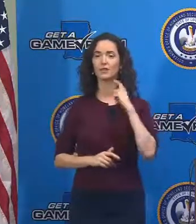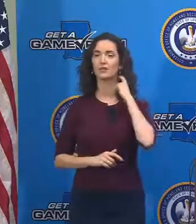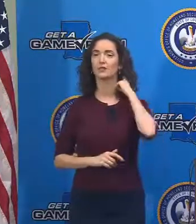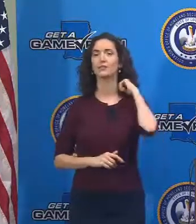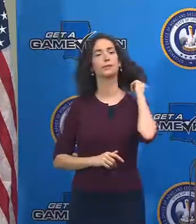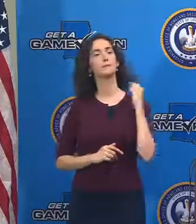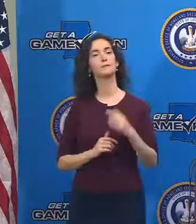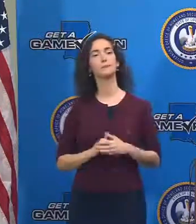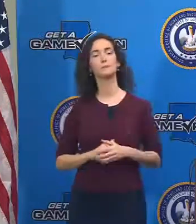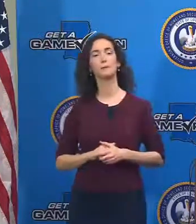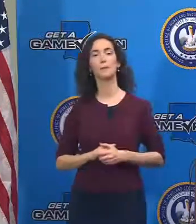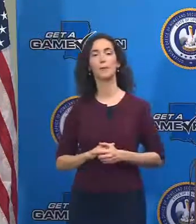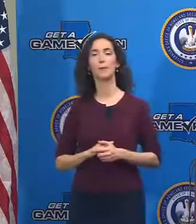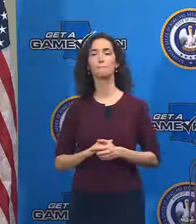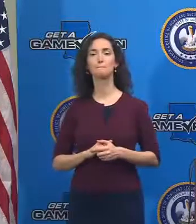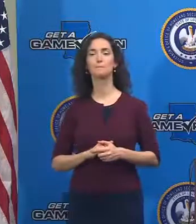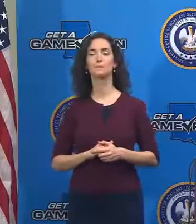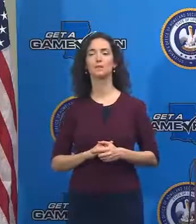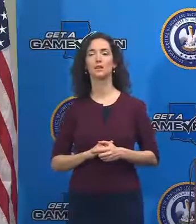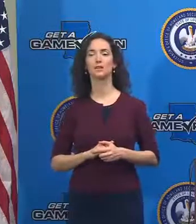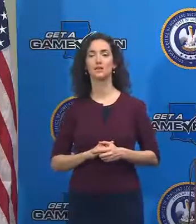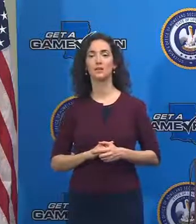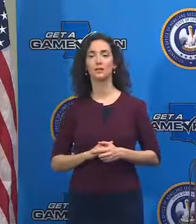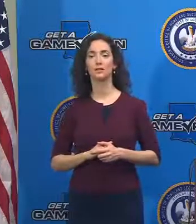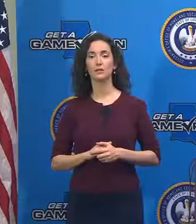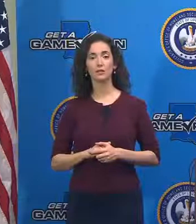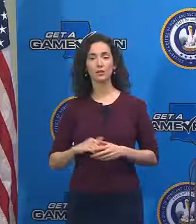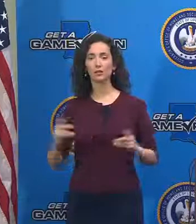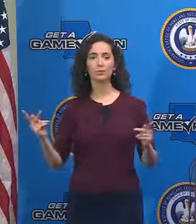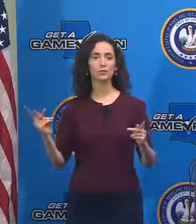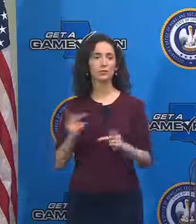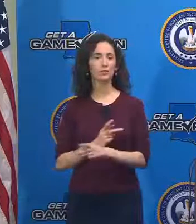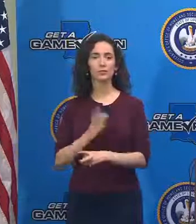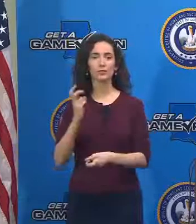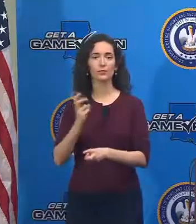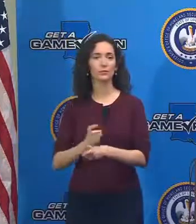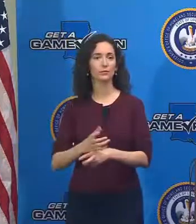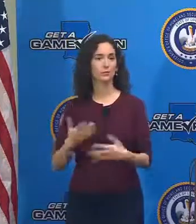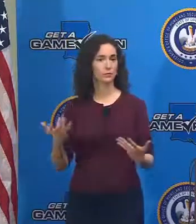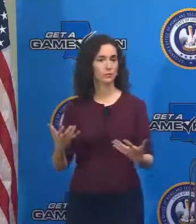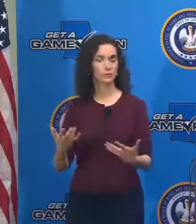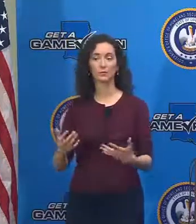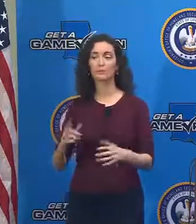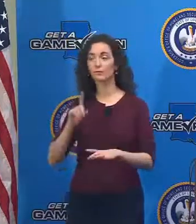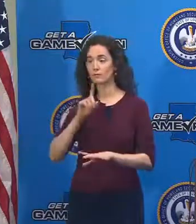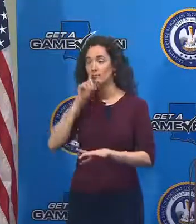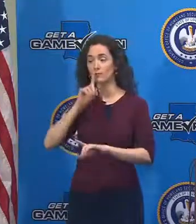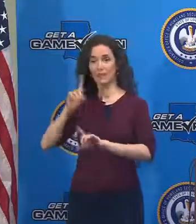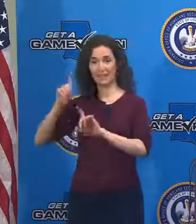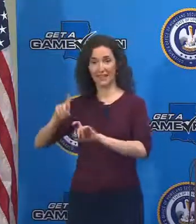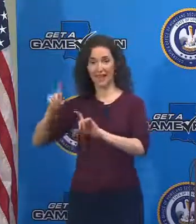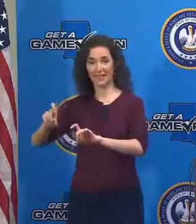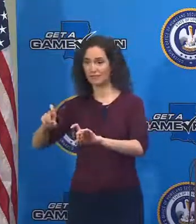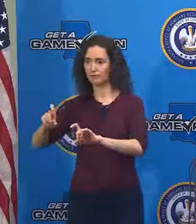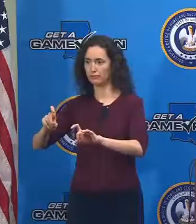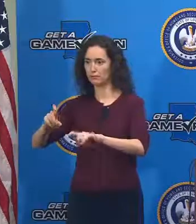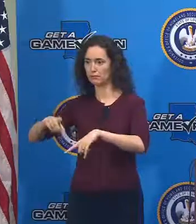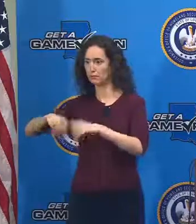And it's made harder because we know that Hurricane Ida has disrupted testing. It has displaced